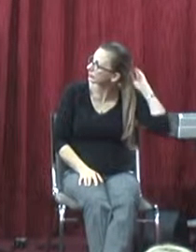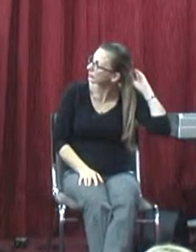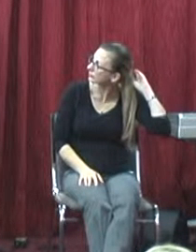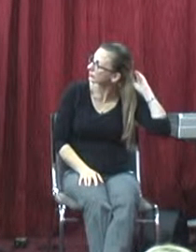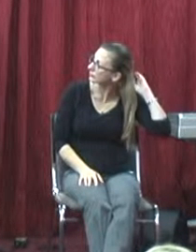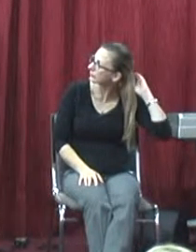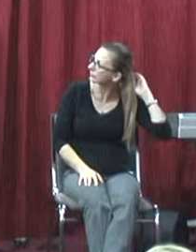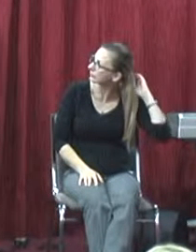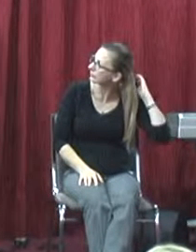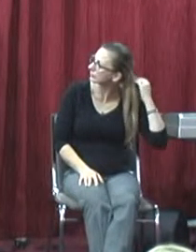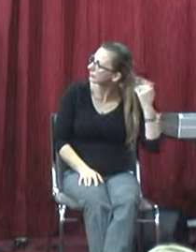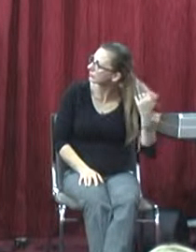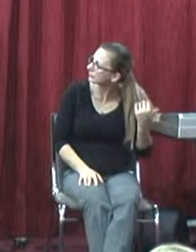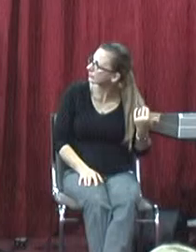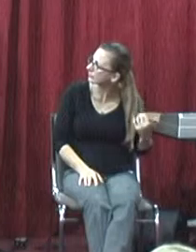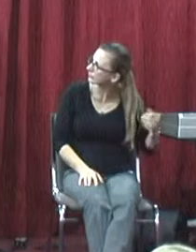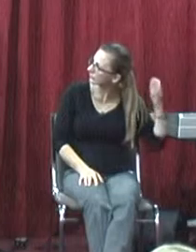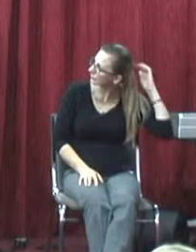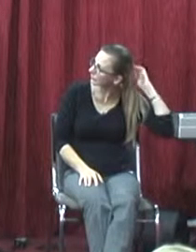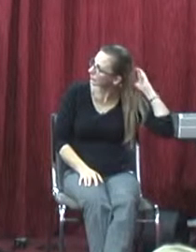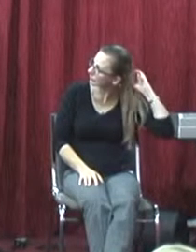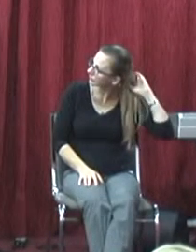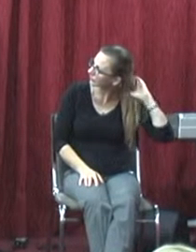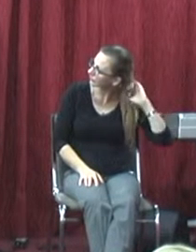hand. I'm sorry, verse 21.